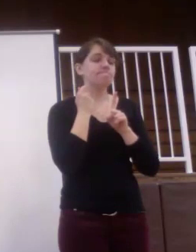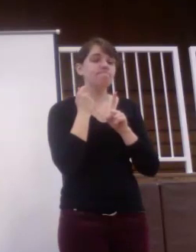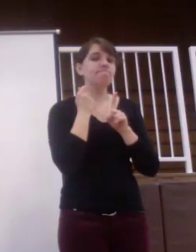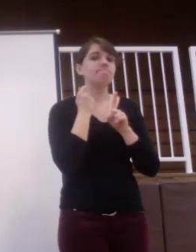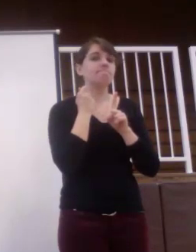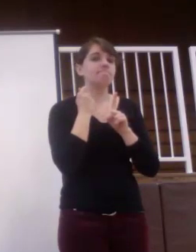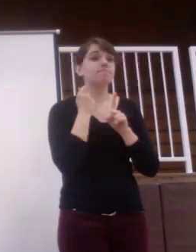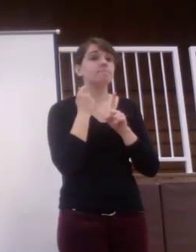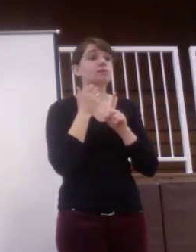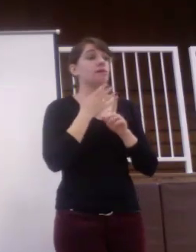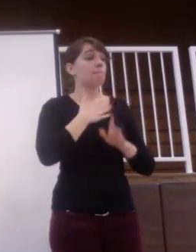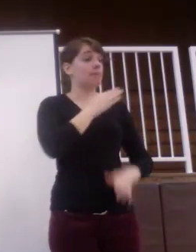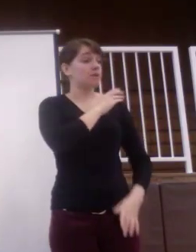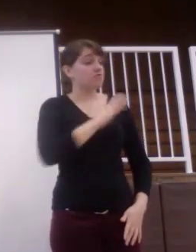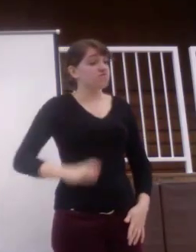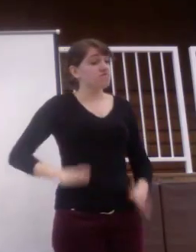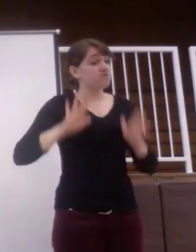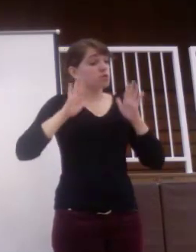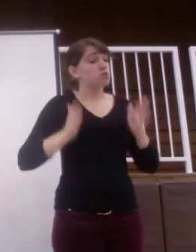So, from a Christian perspective,